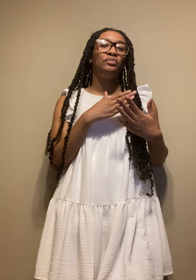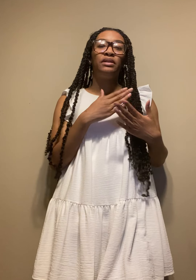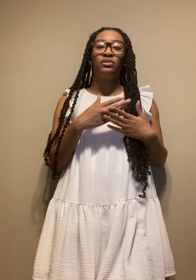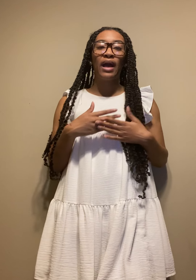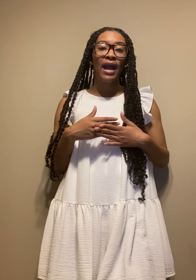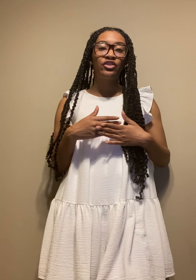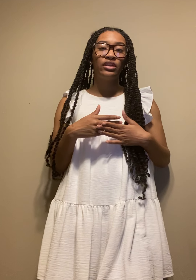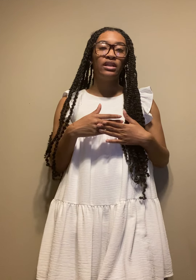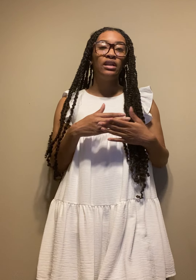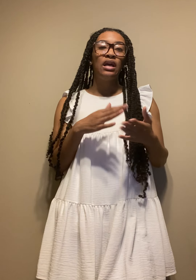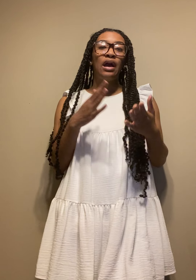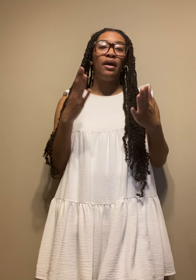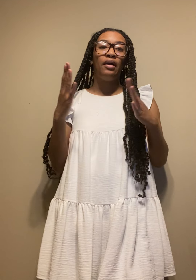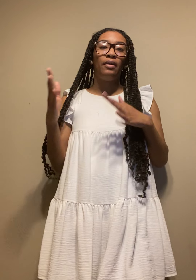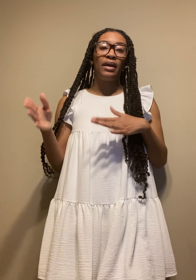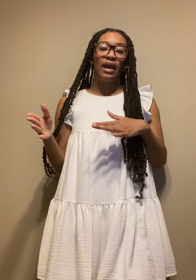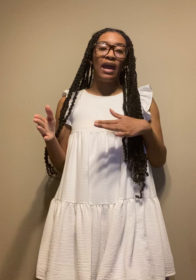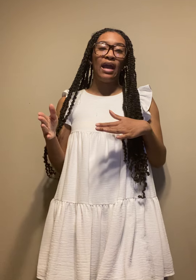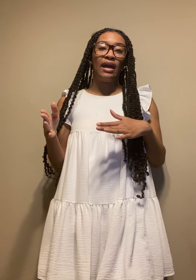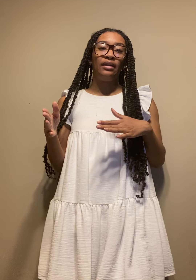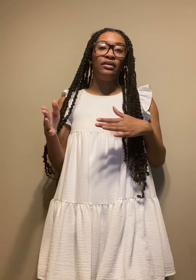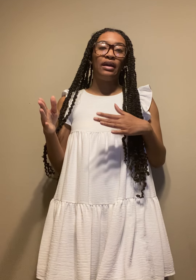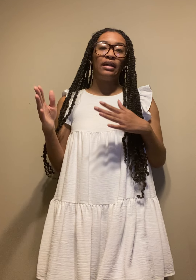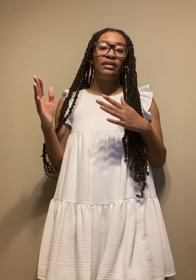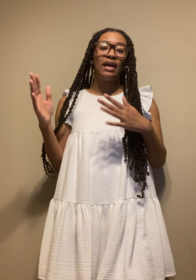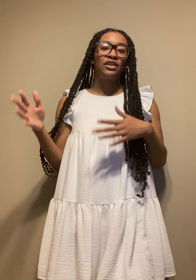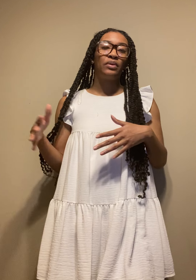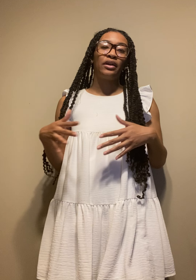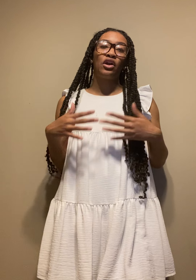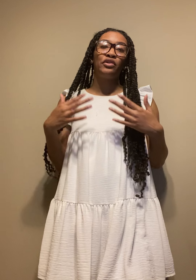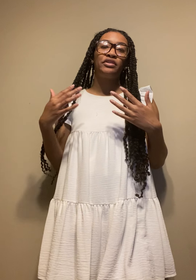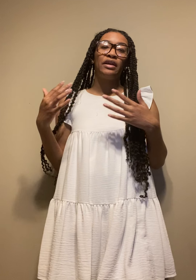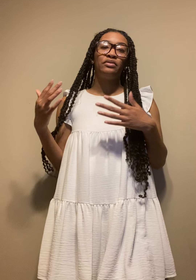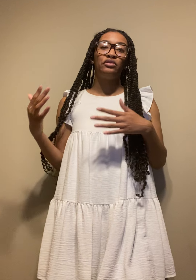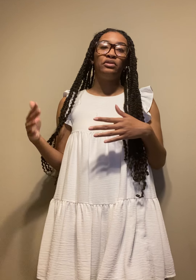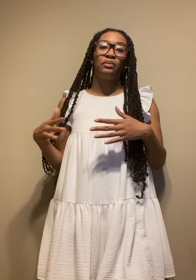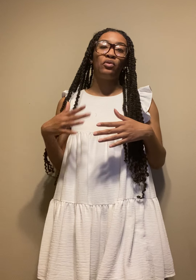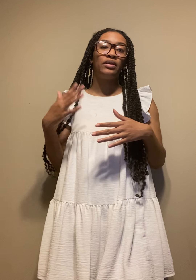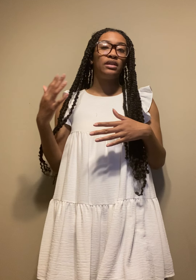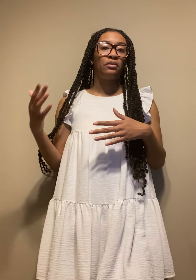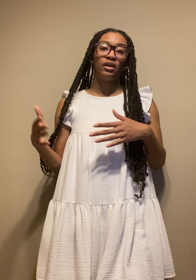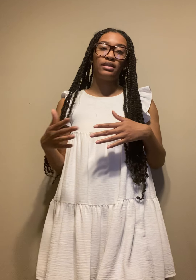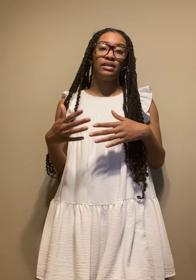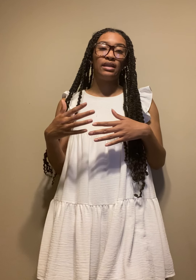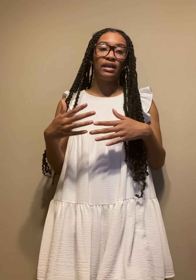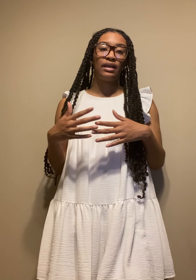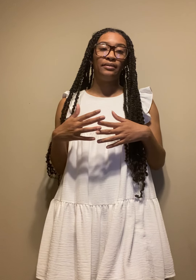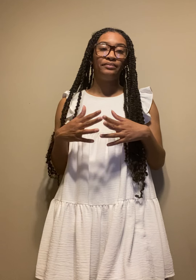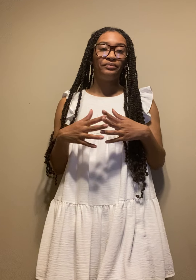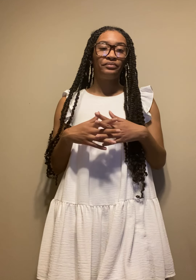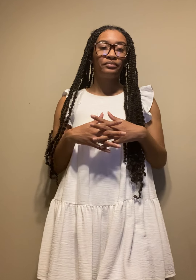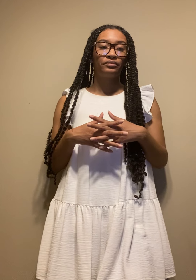political action. And that's what encouraged him to look more into Marxist thinking.